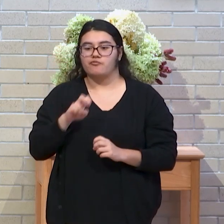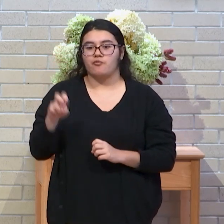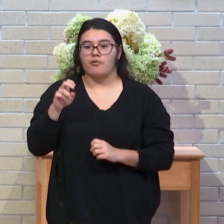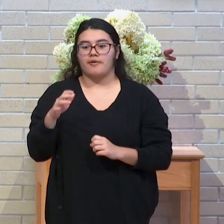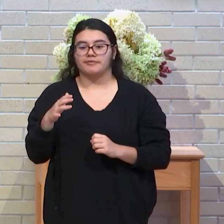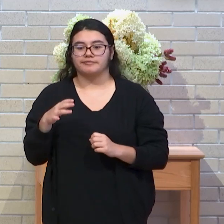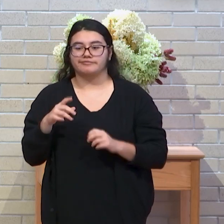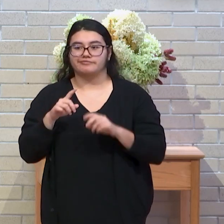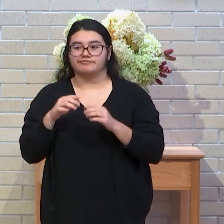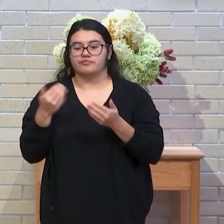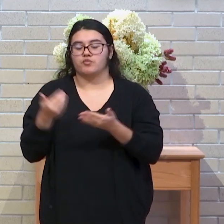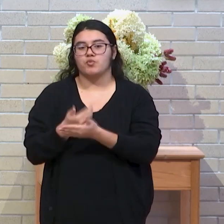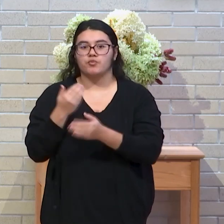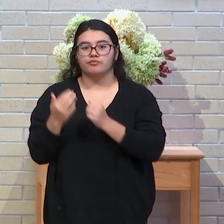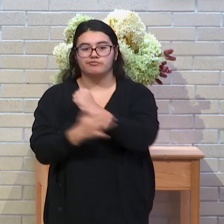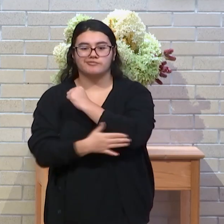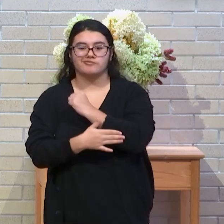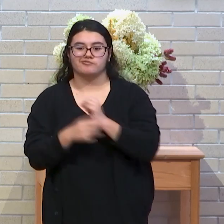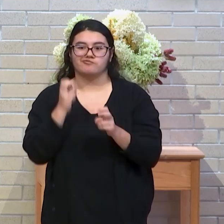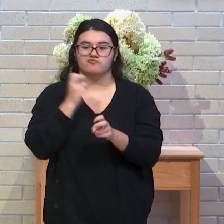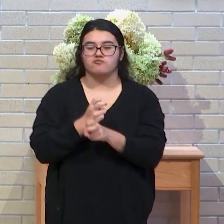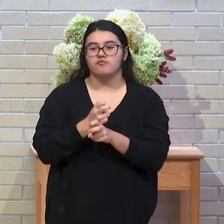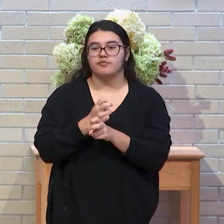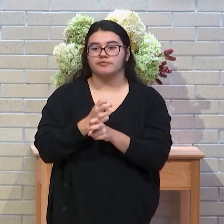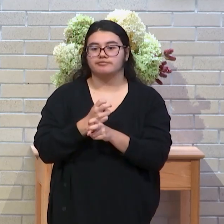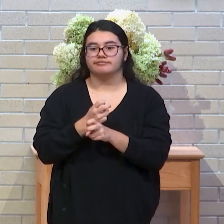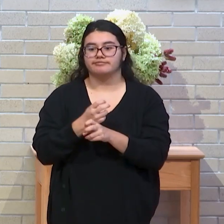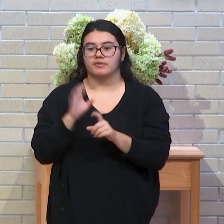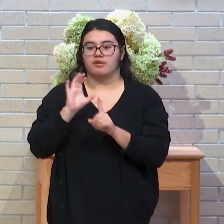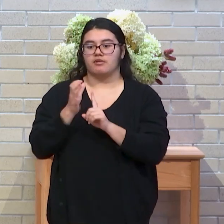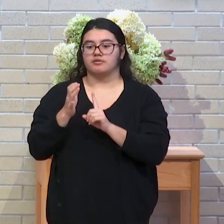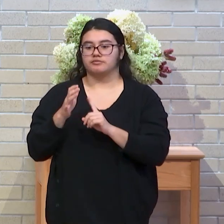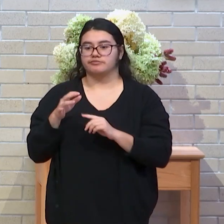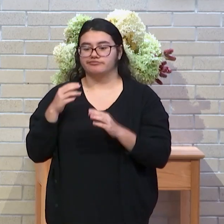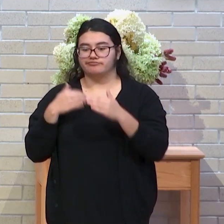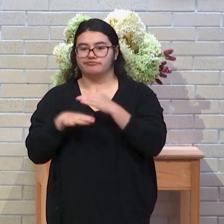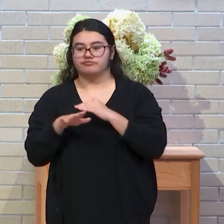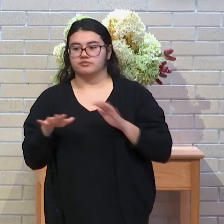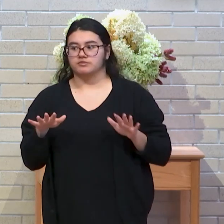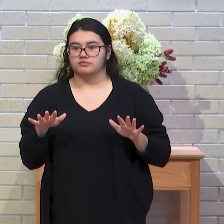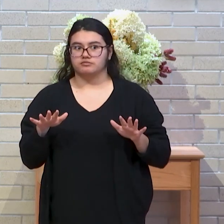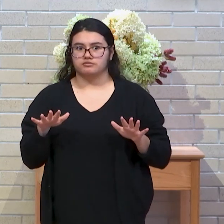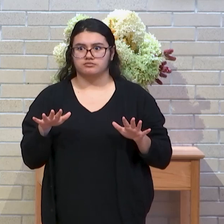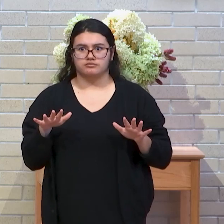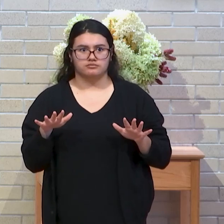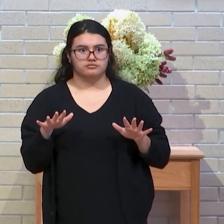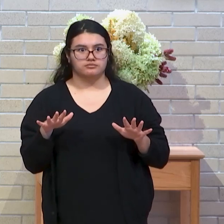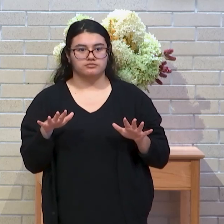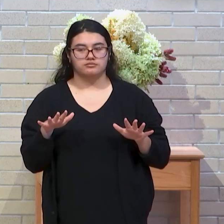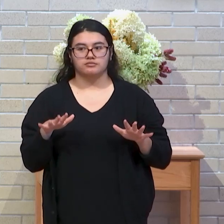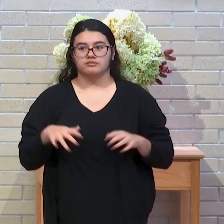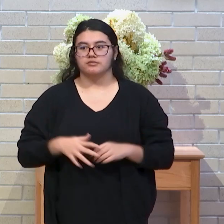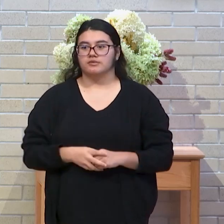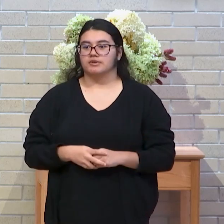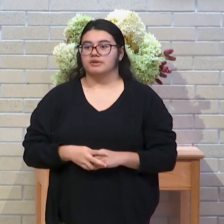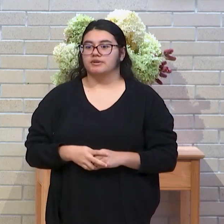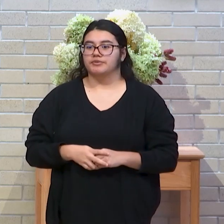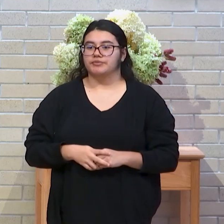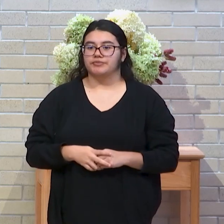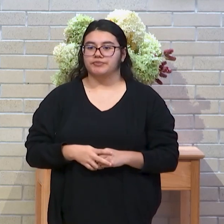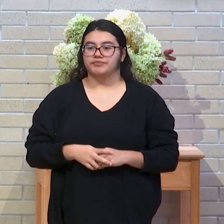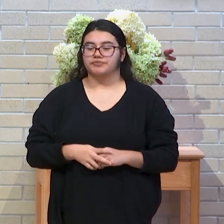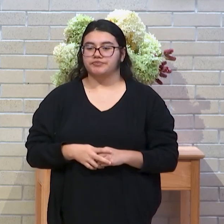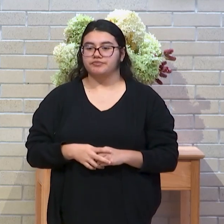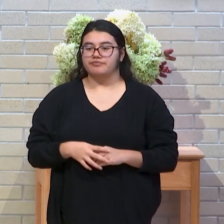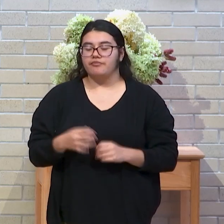and anytime you've moved out of your element, every little thing gets harder. But through that, I knew I'd have constant support from my leaders and my host families.